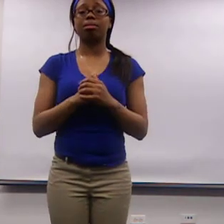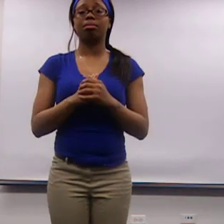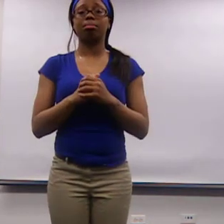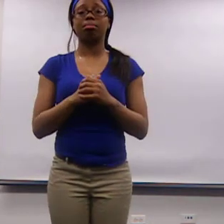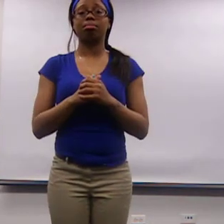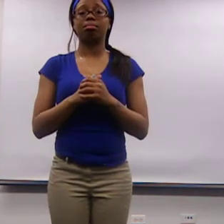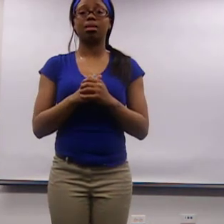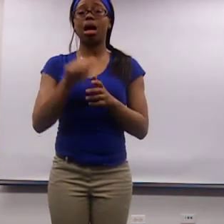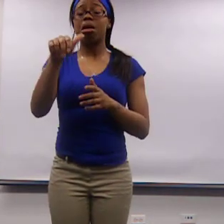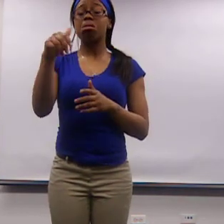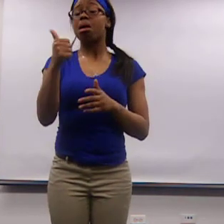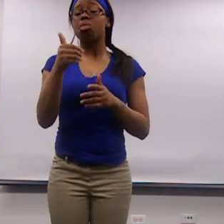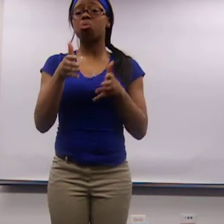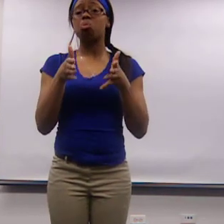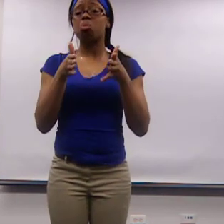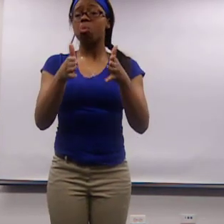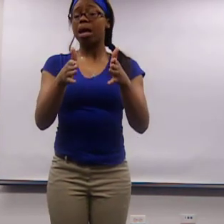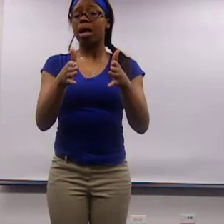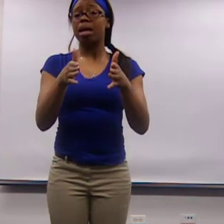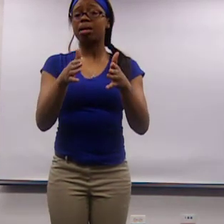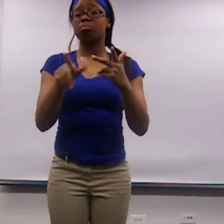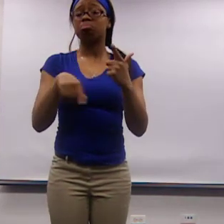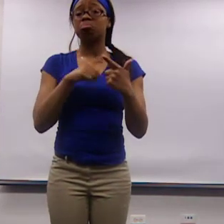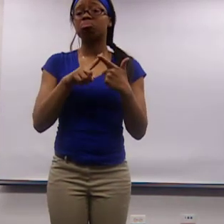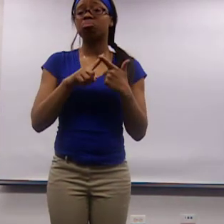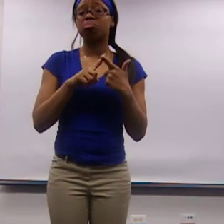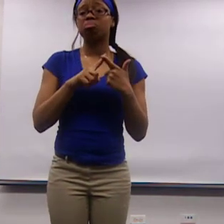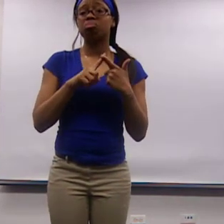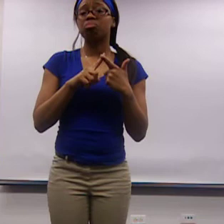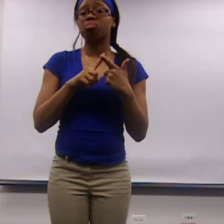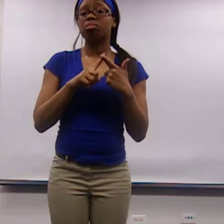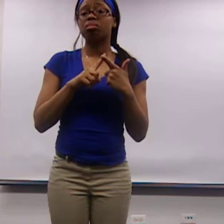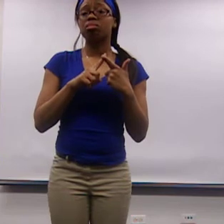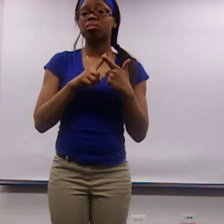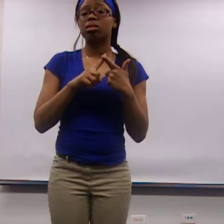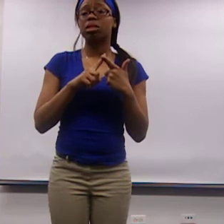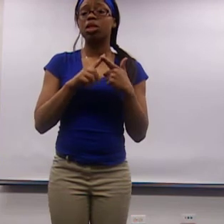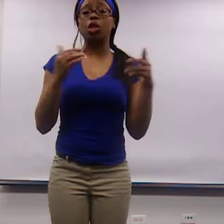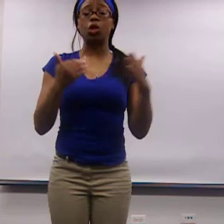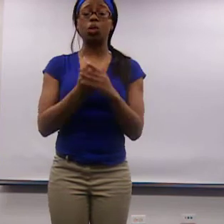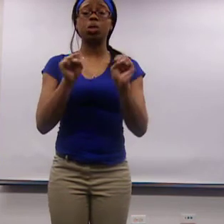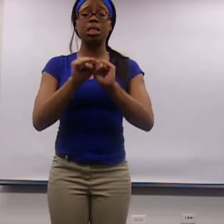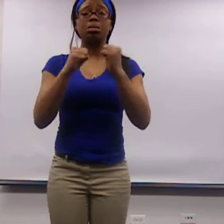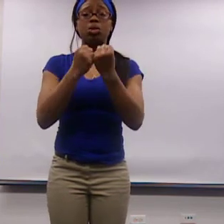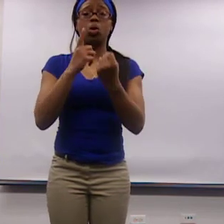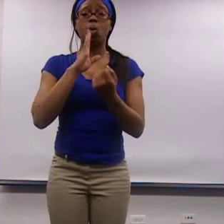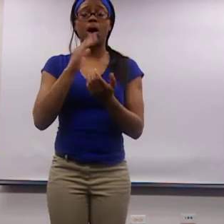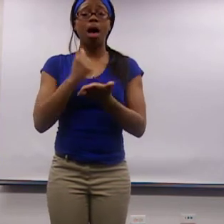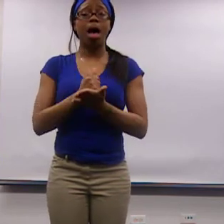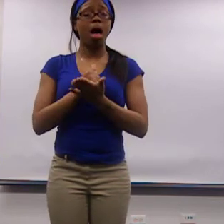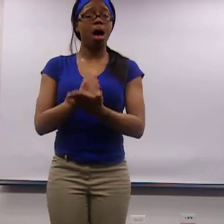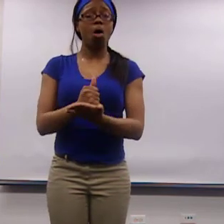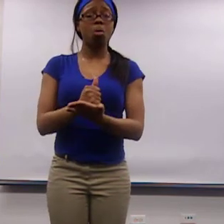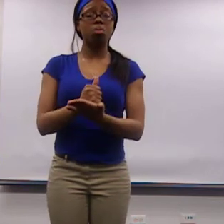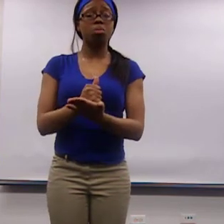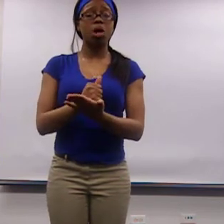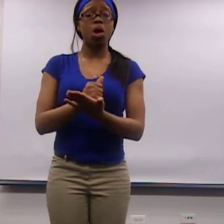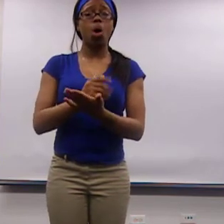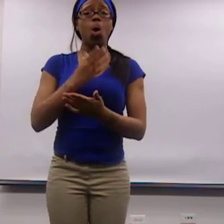Another way that the new system will help is in the event of a pandemic. They'll be able to send that information